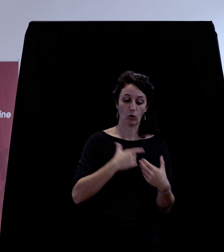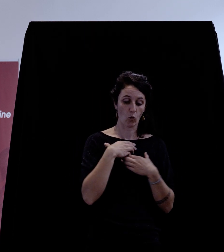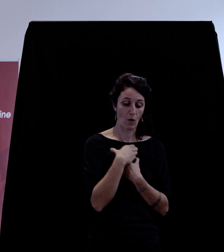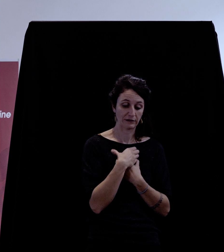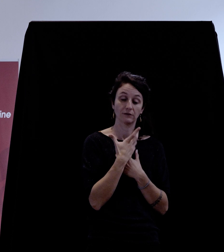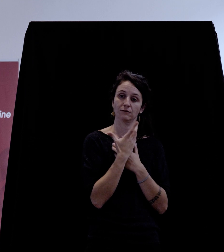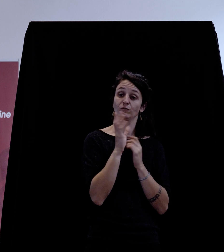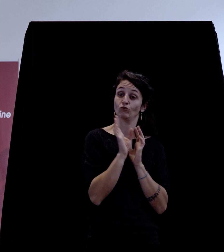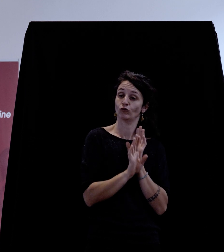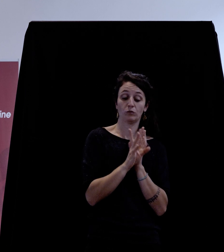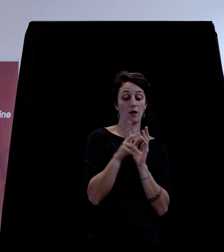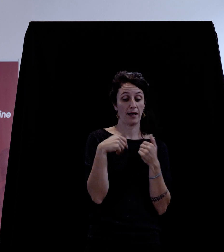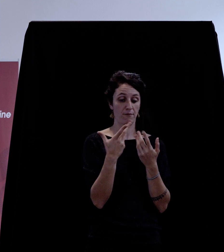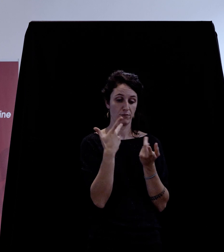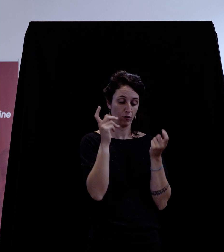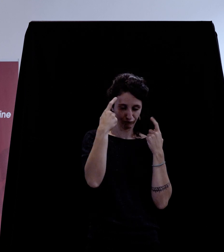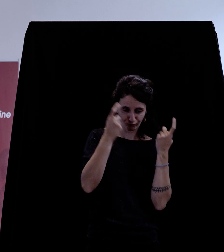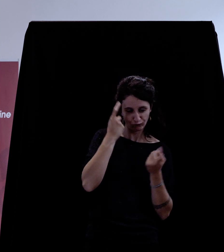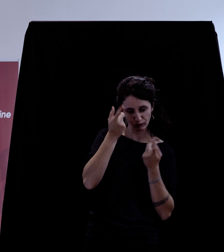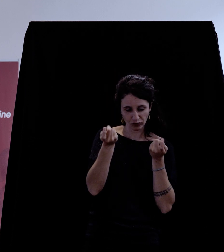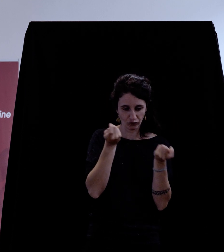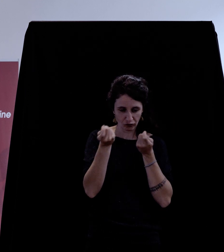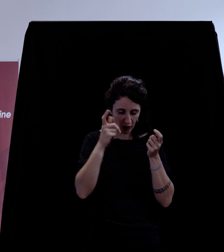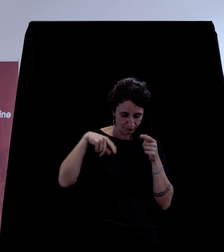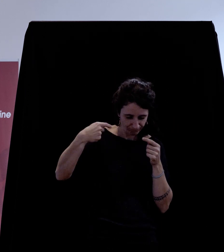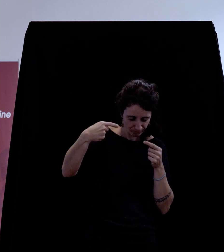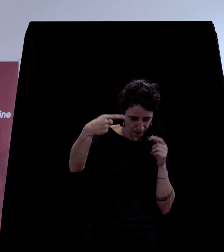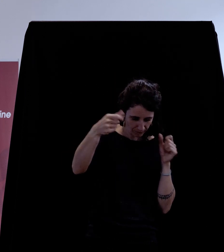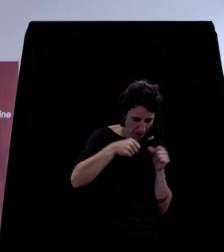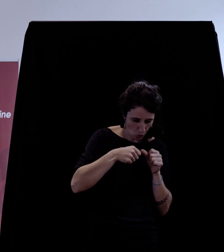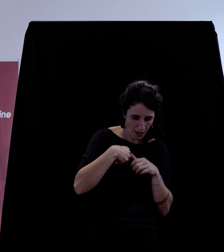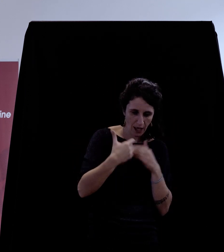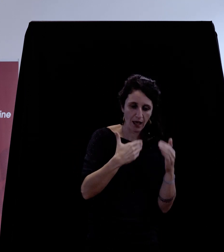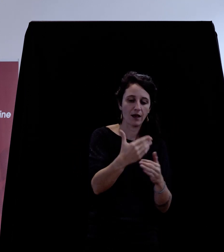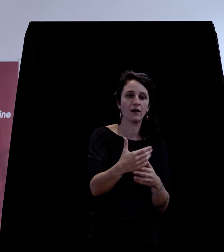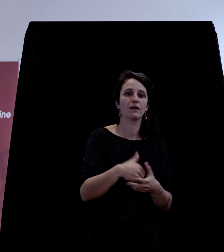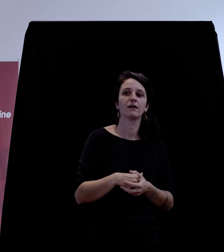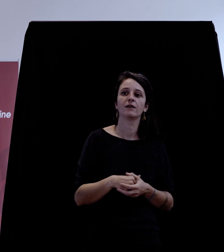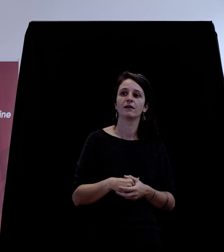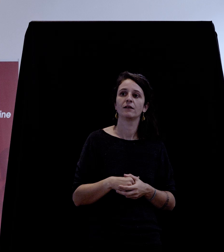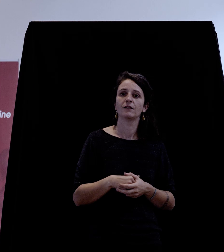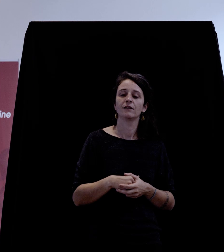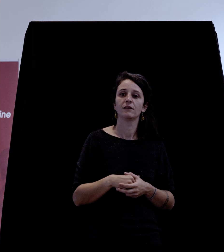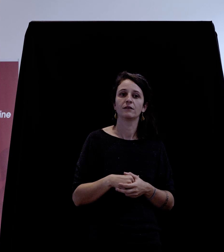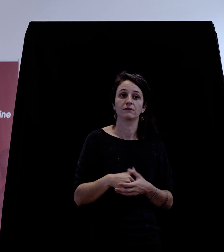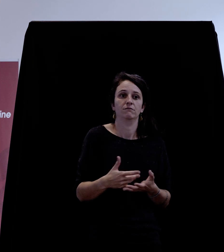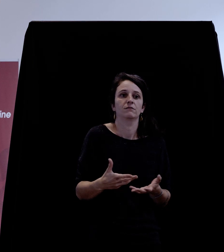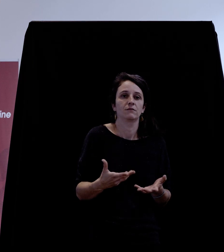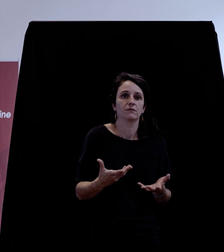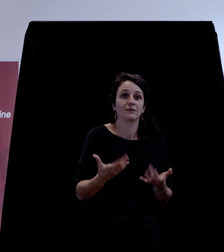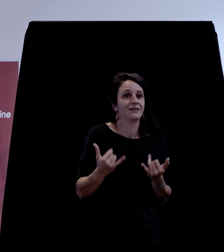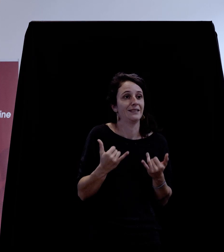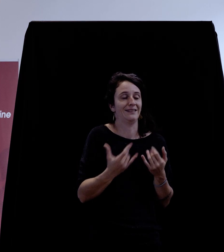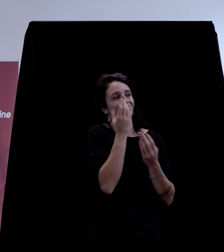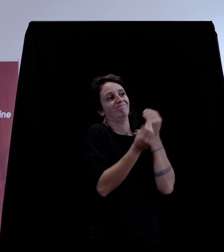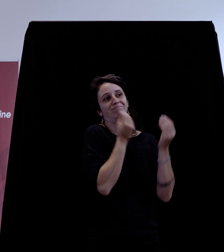and they've been taking really good care of me here, but you go to some meetings, you don't know what's going to happen in the evening. Are you just leaving